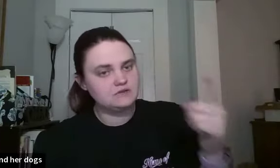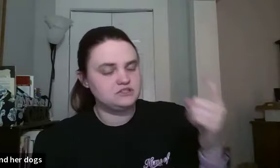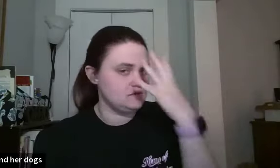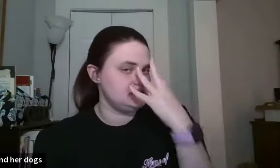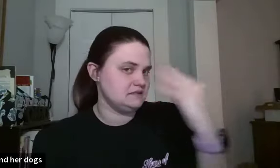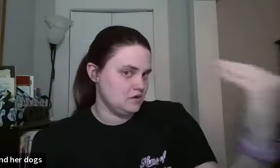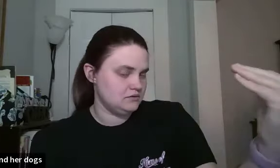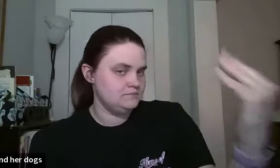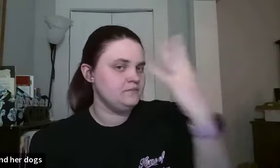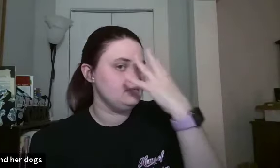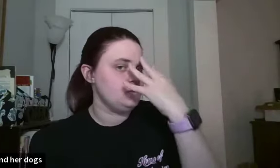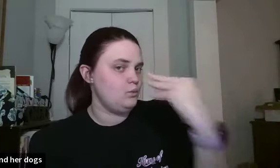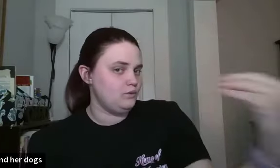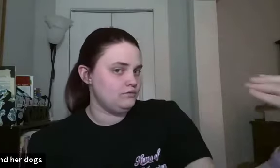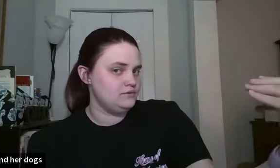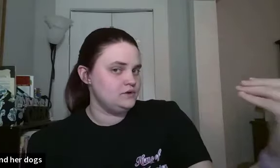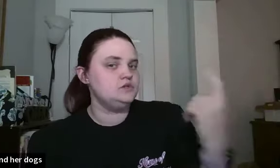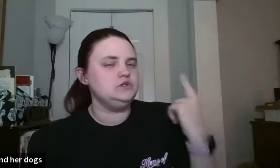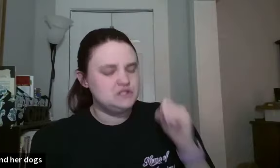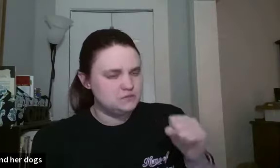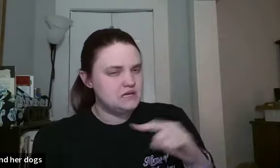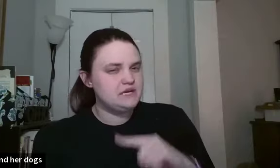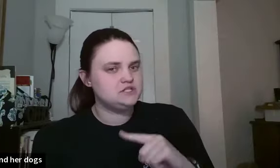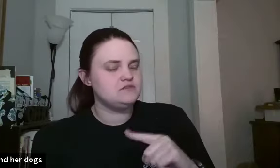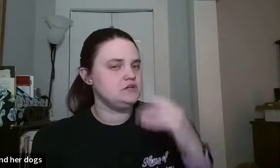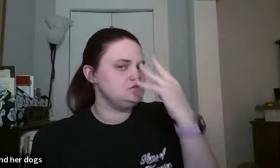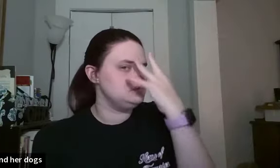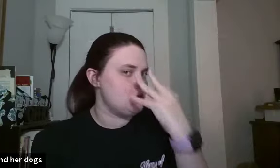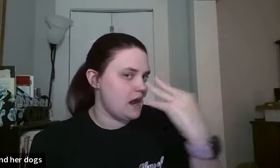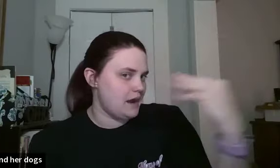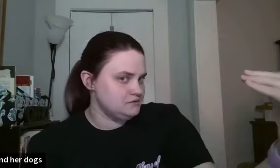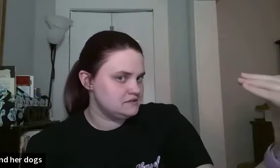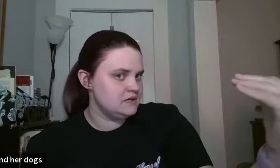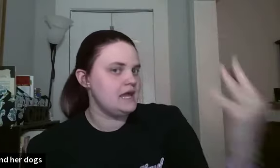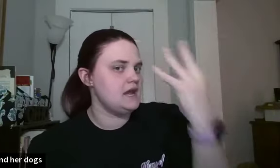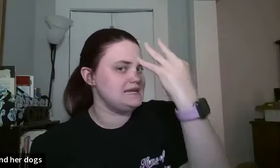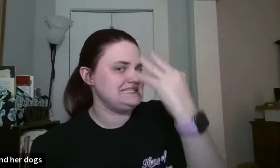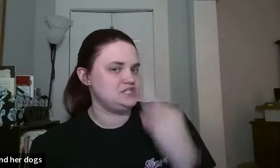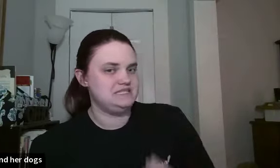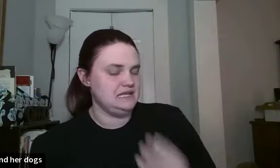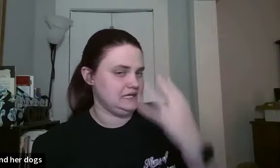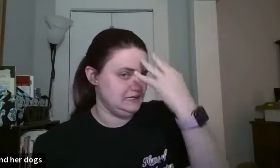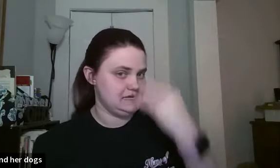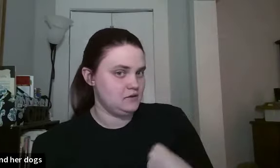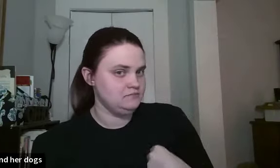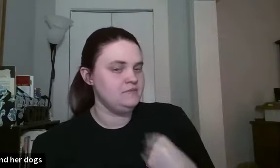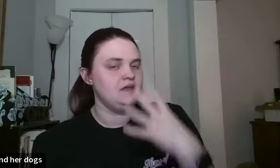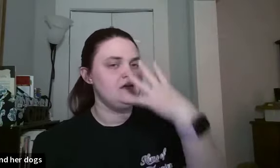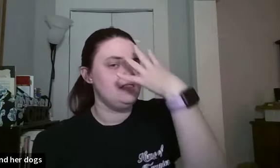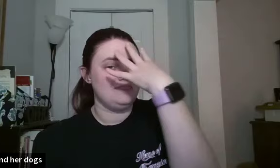to show that it's long. Wolf. You do want to make sure that you do go out and not just like in down,